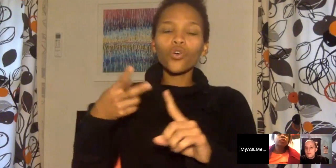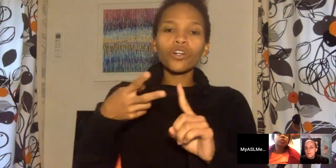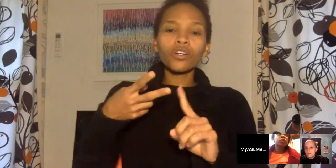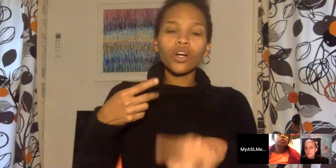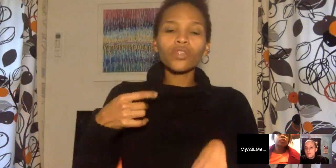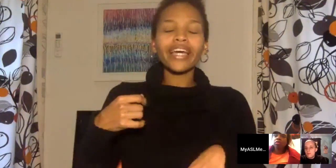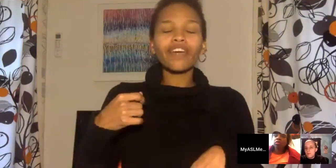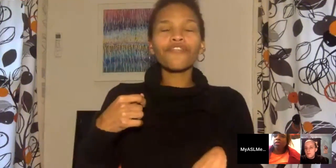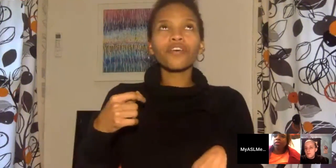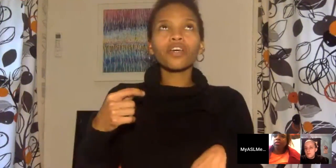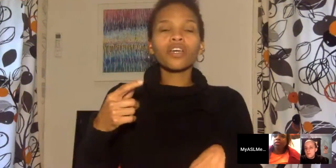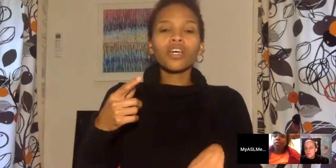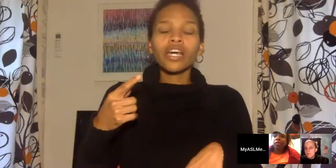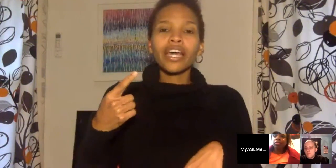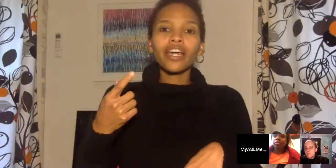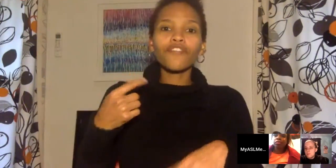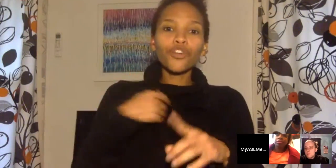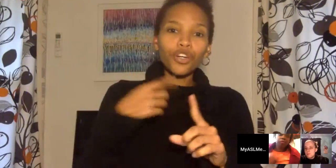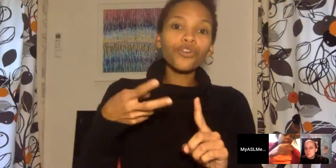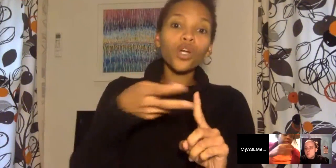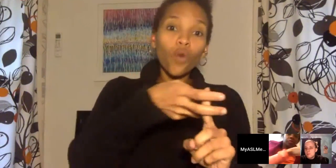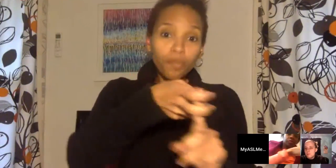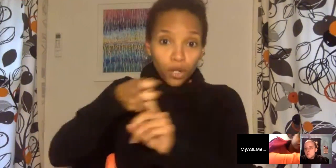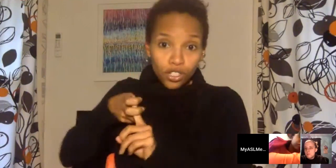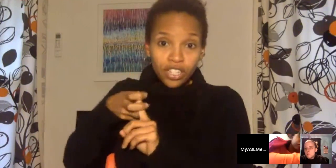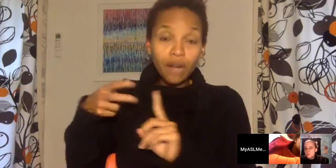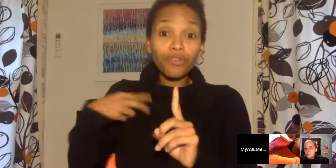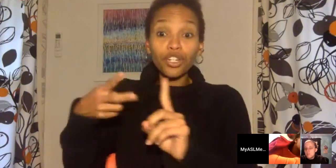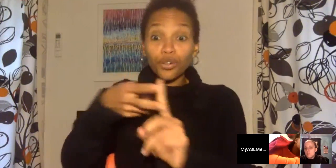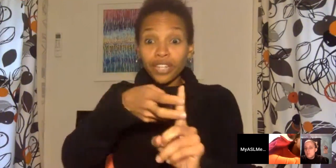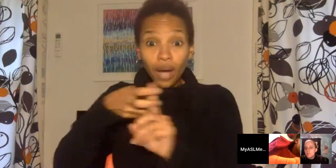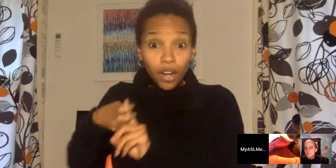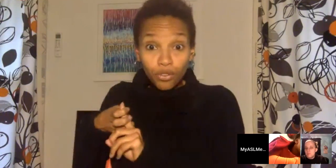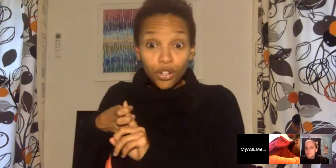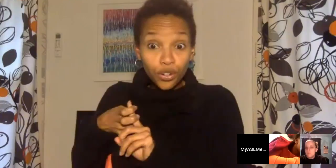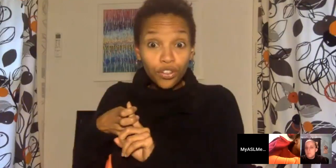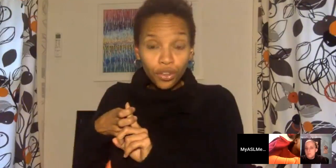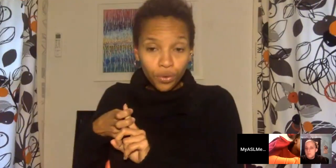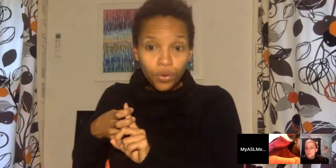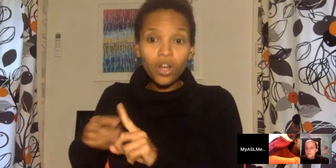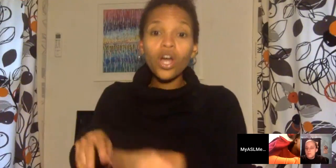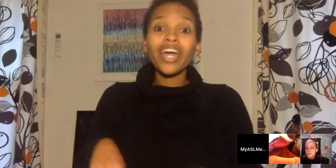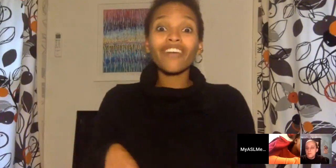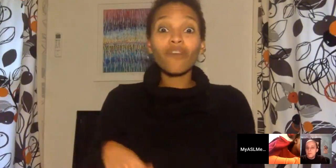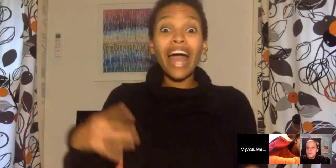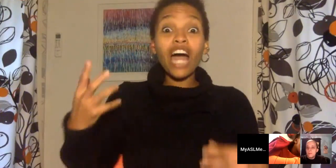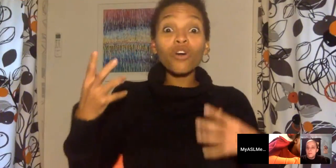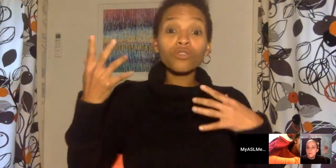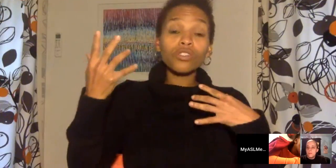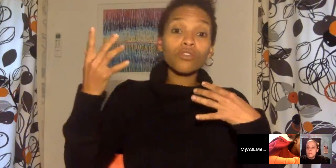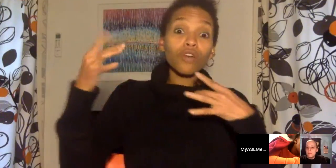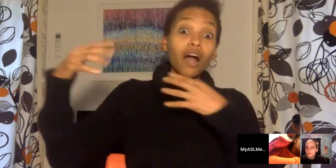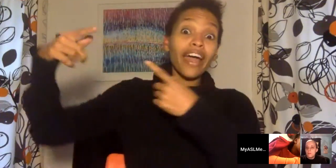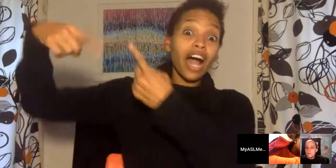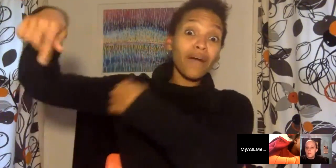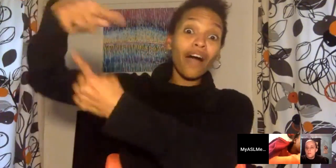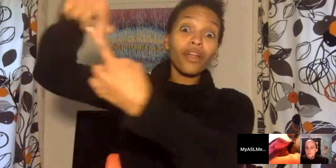or like if you're recruiting one person, I want to recruit you. If I'm out and